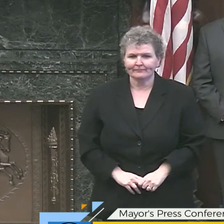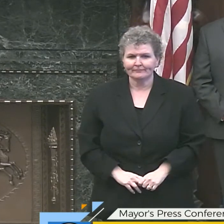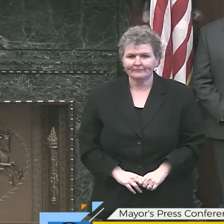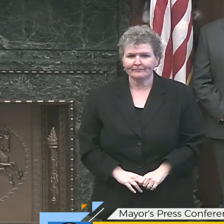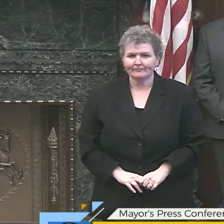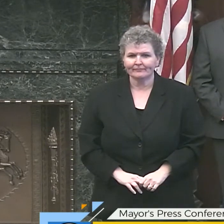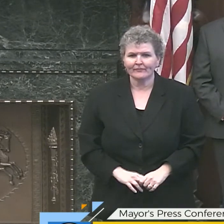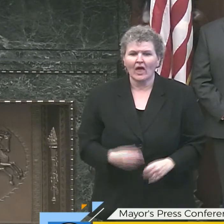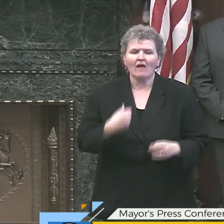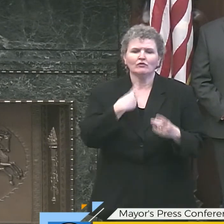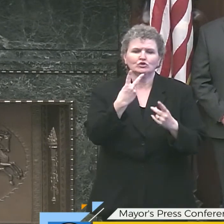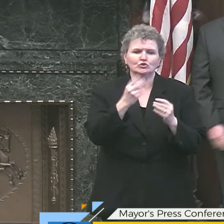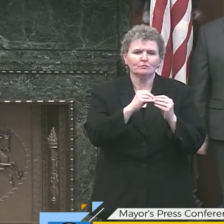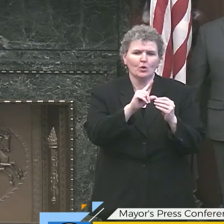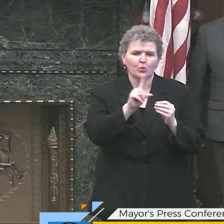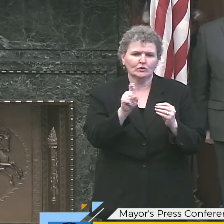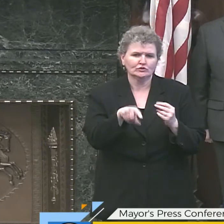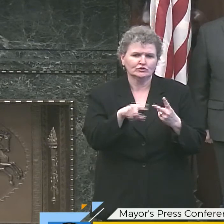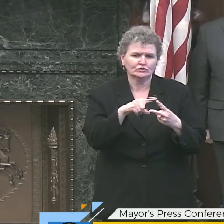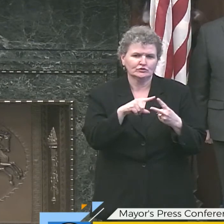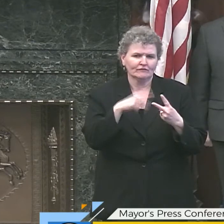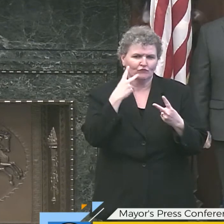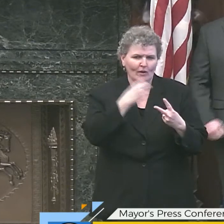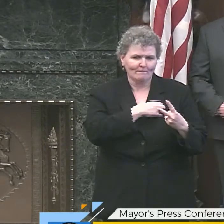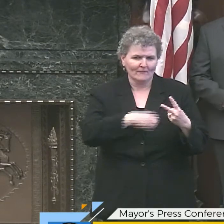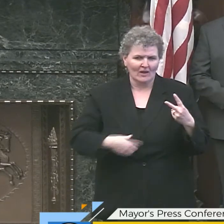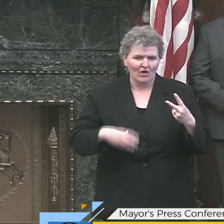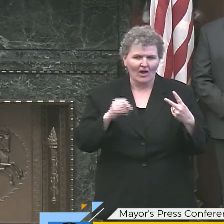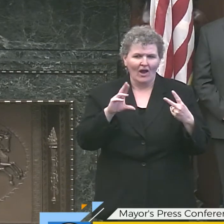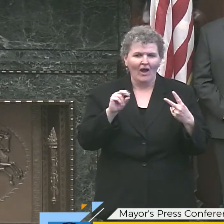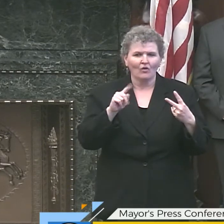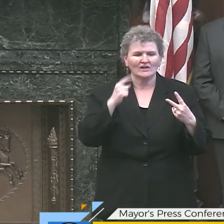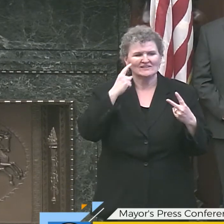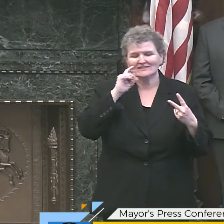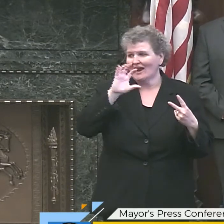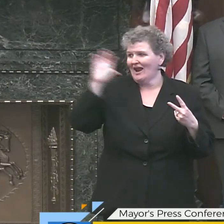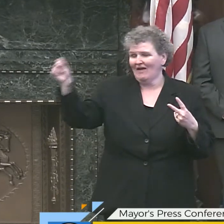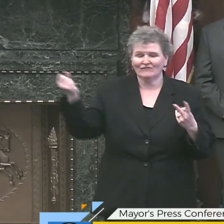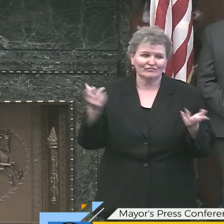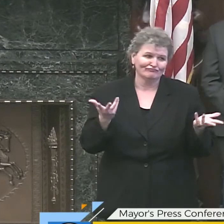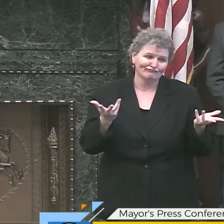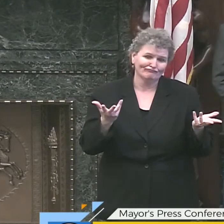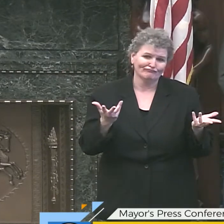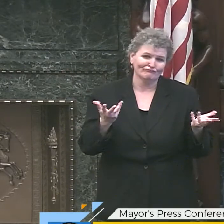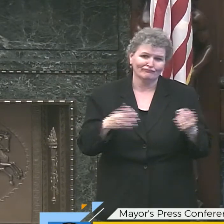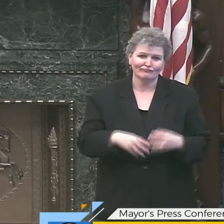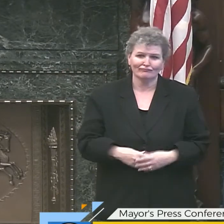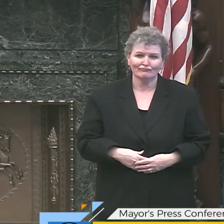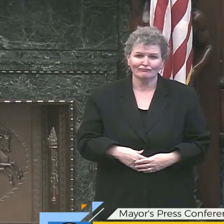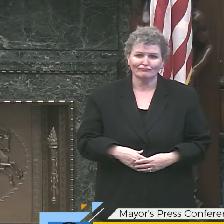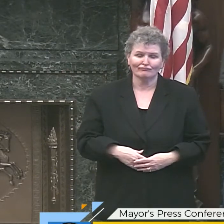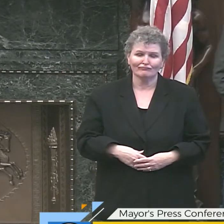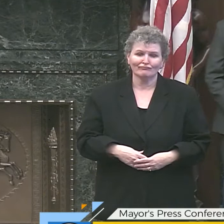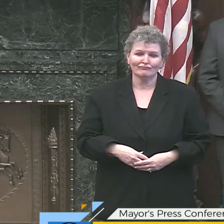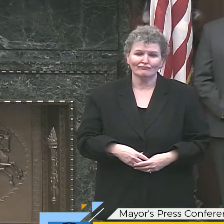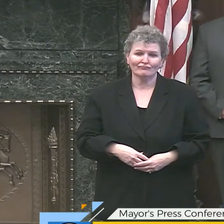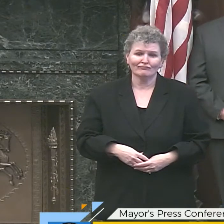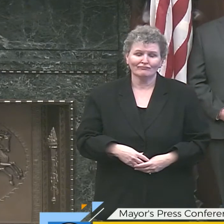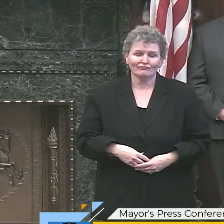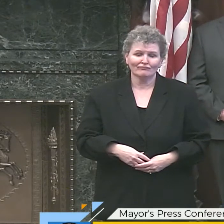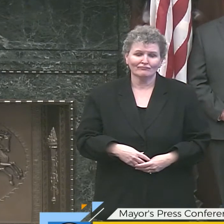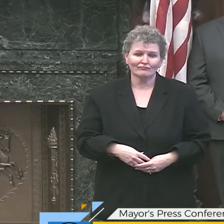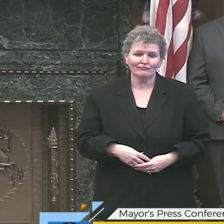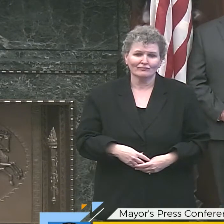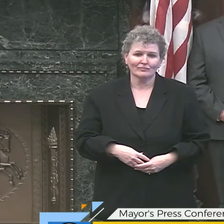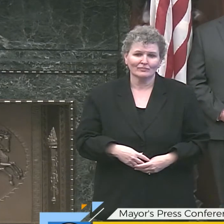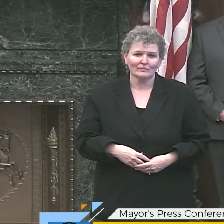have two more questions for Commissioner Outlaw. I am going to unmute Mike D'Onofrio of the Tribune. So